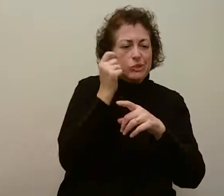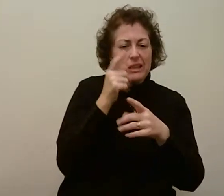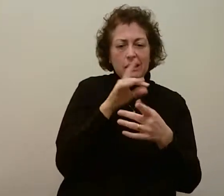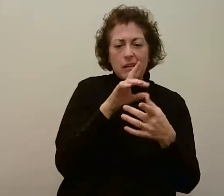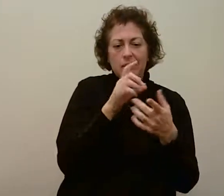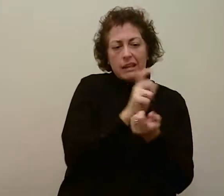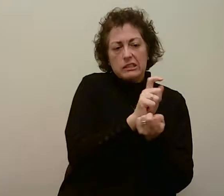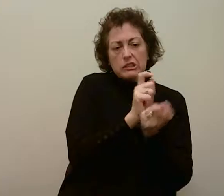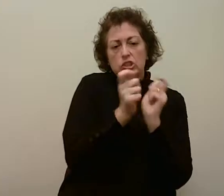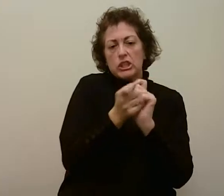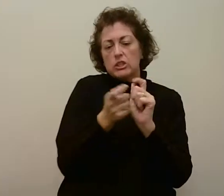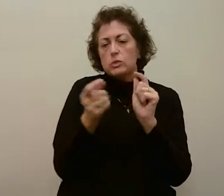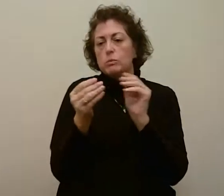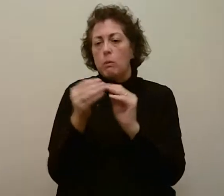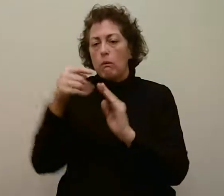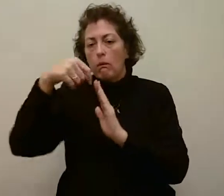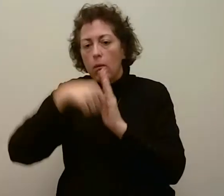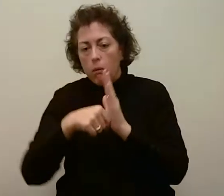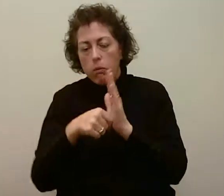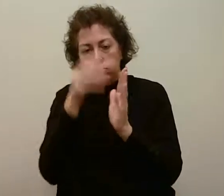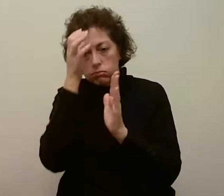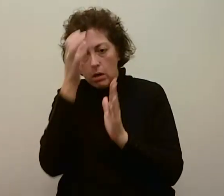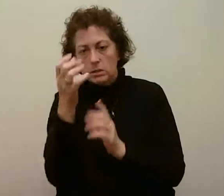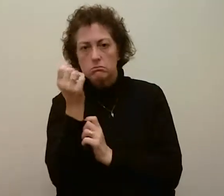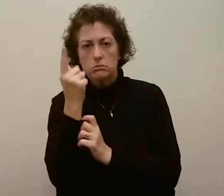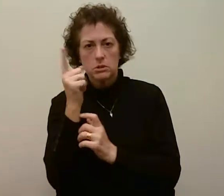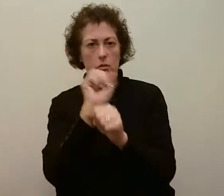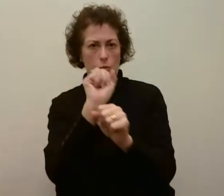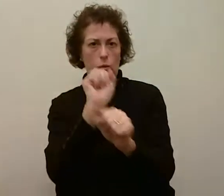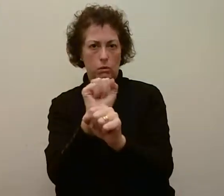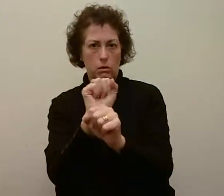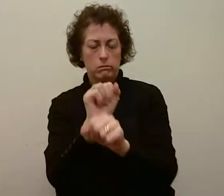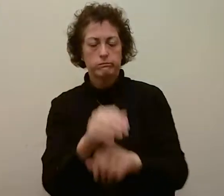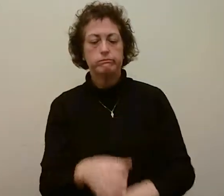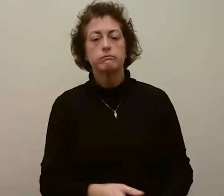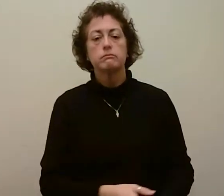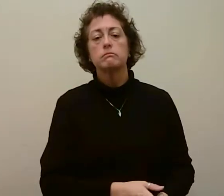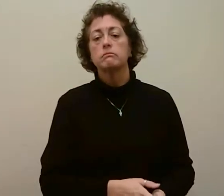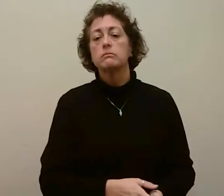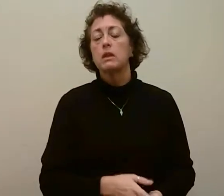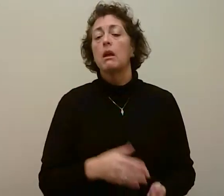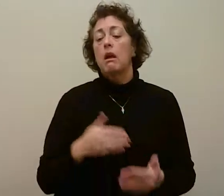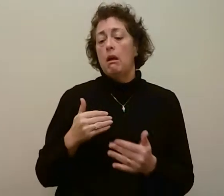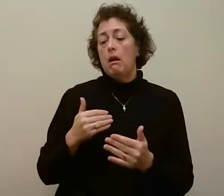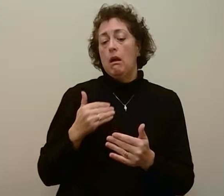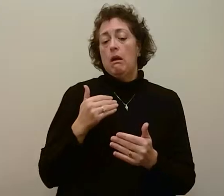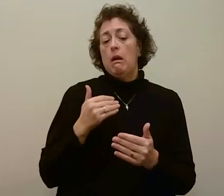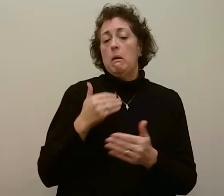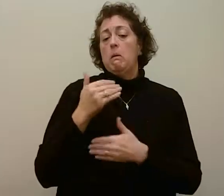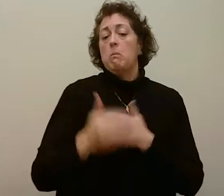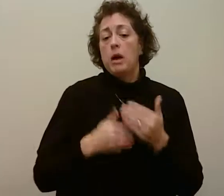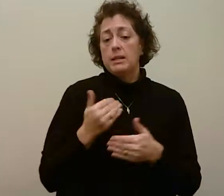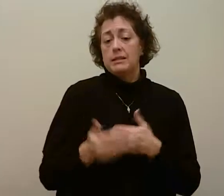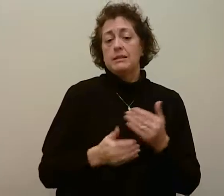of an articulated, conceptual understanding of the work. The progression or the levels are rarely skipped.